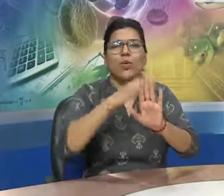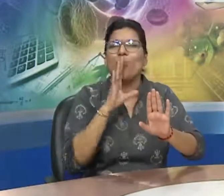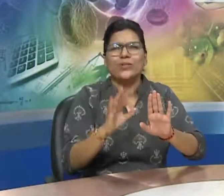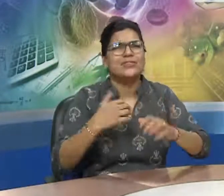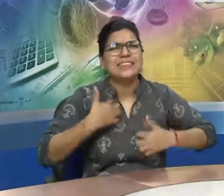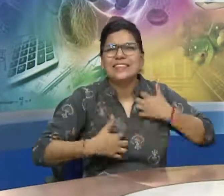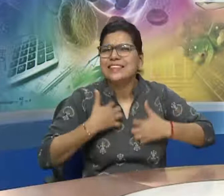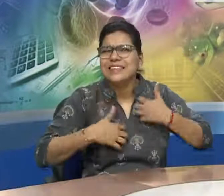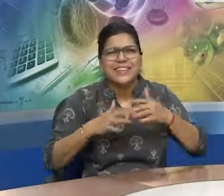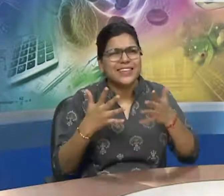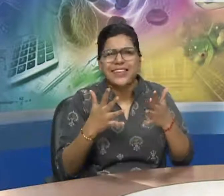way,